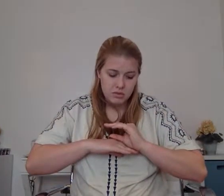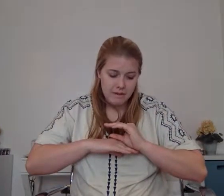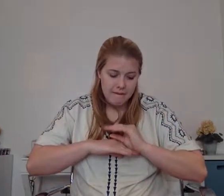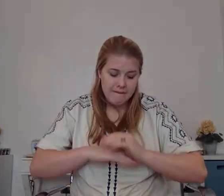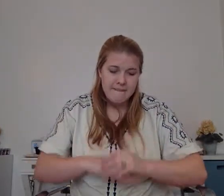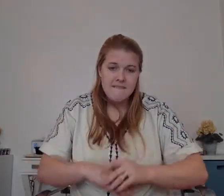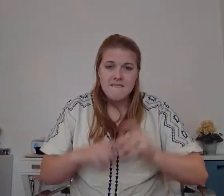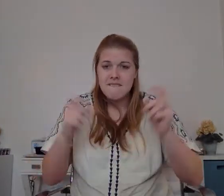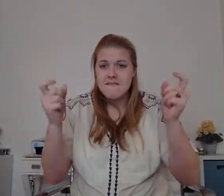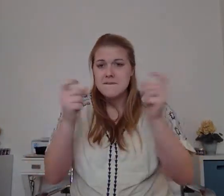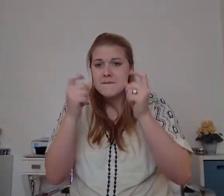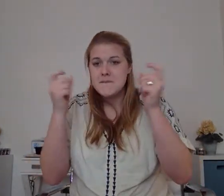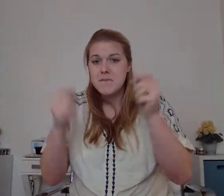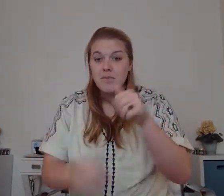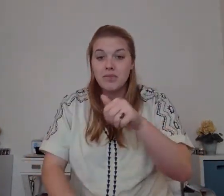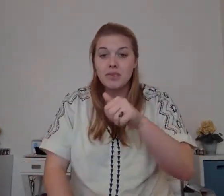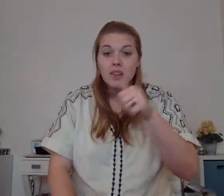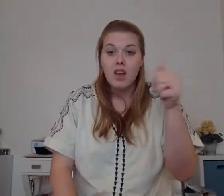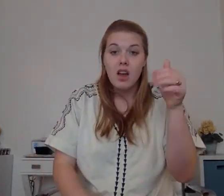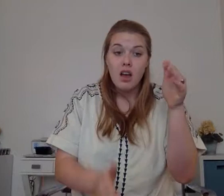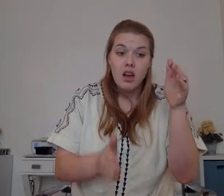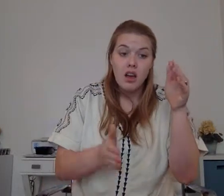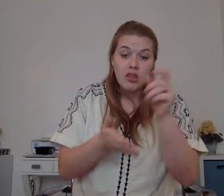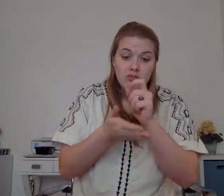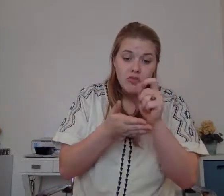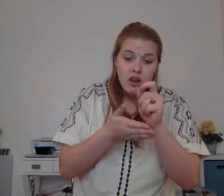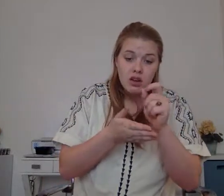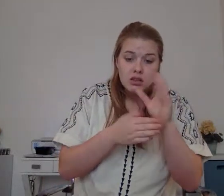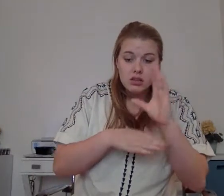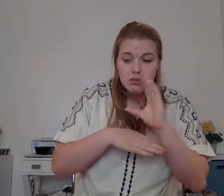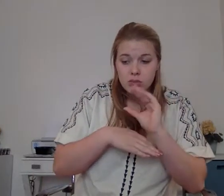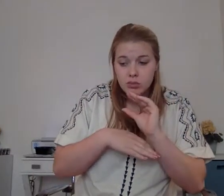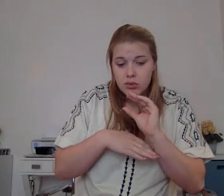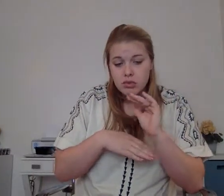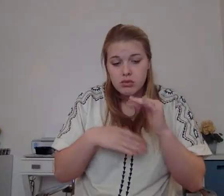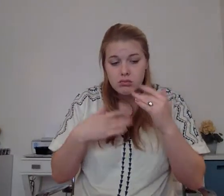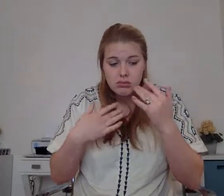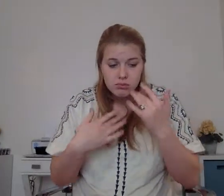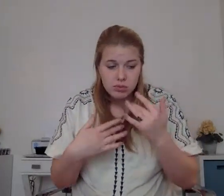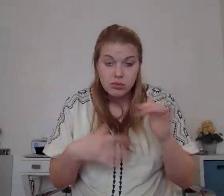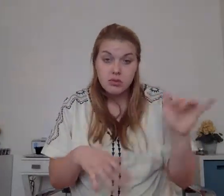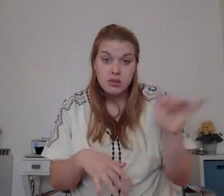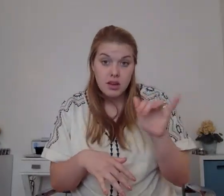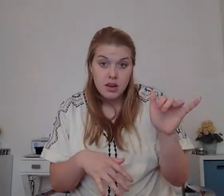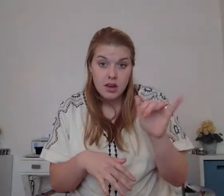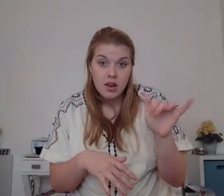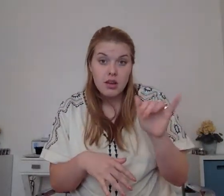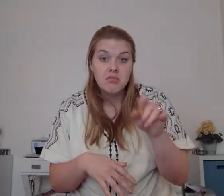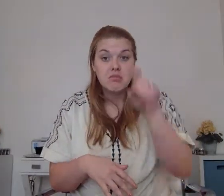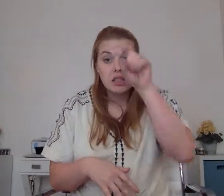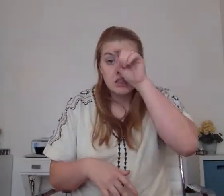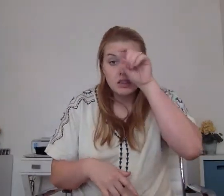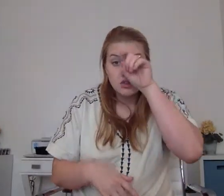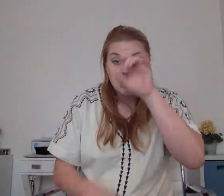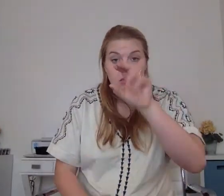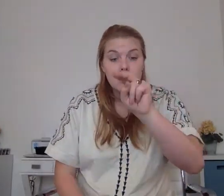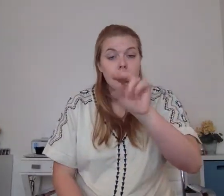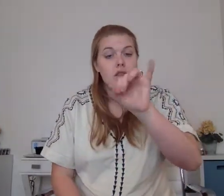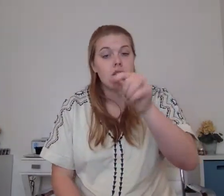there would be some other gloomy writers, and they would come from places such as Egypt, Nigeria,